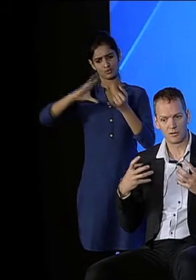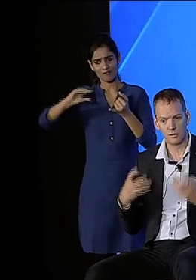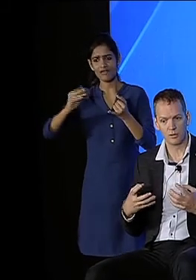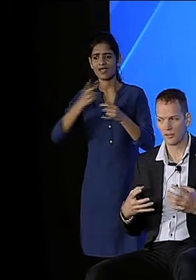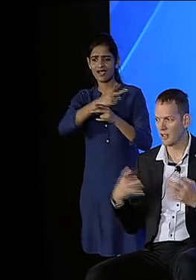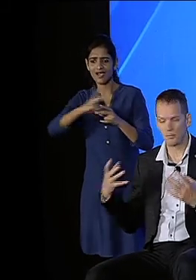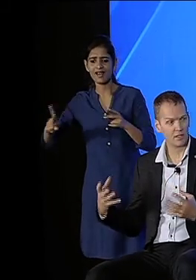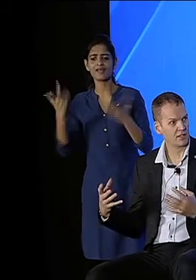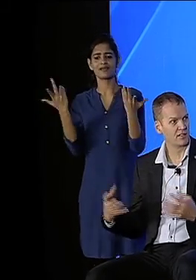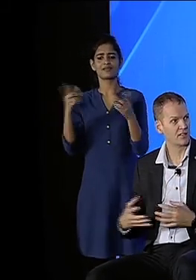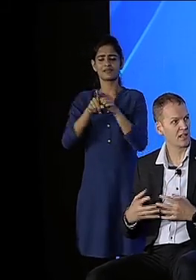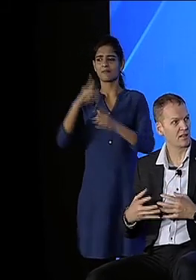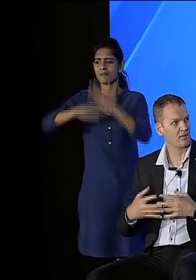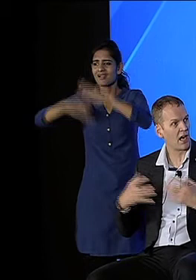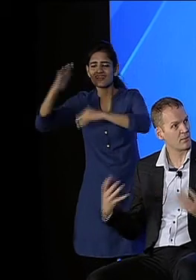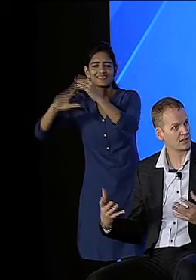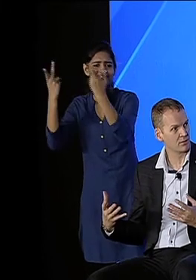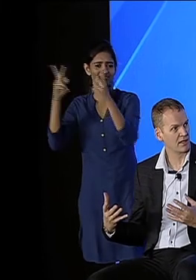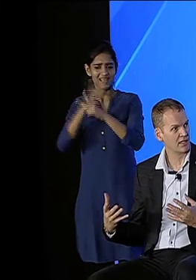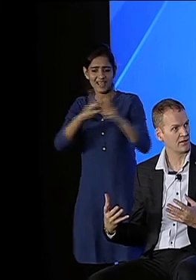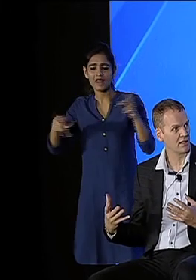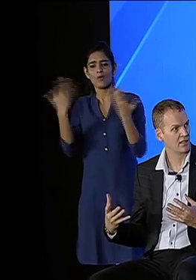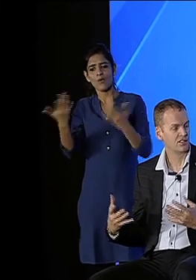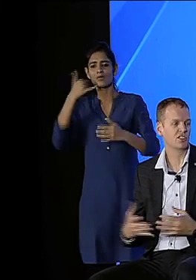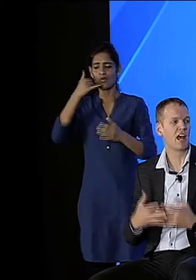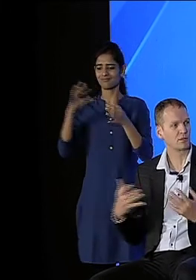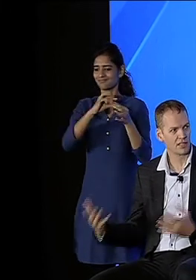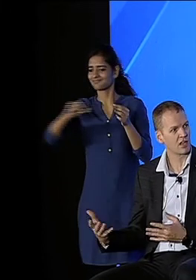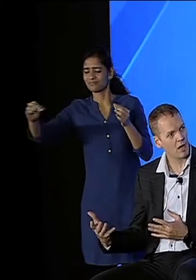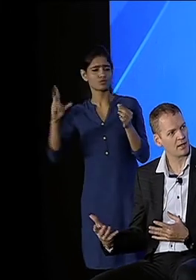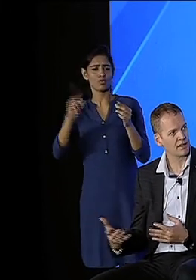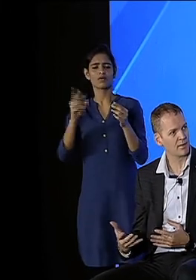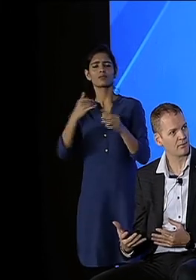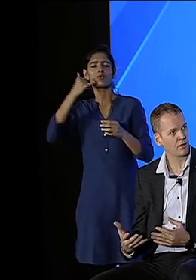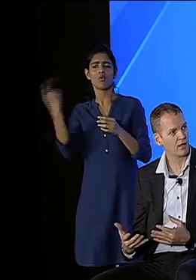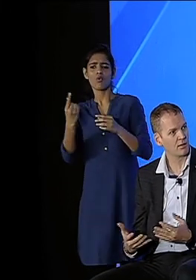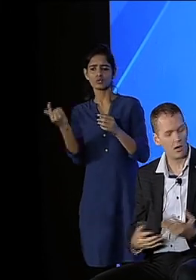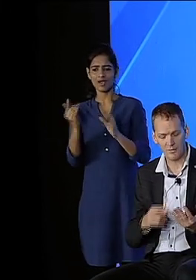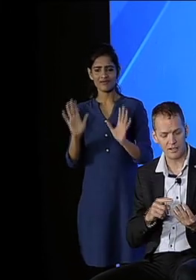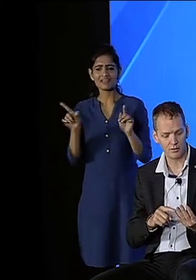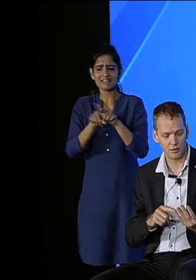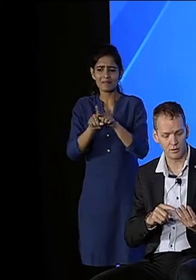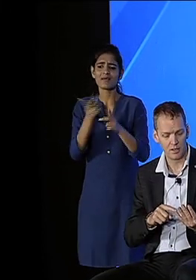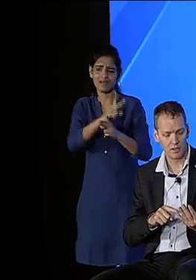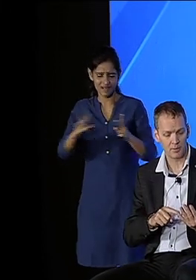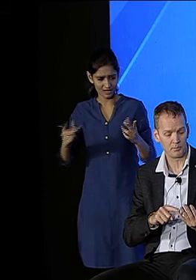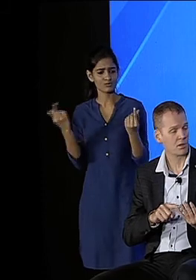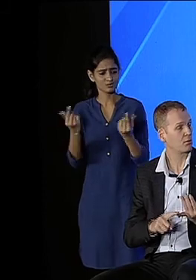the tools and the buildings and the environments that we live in just naturally accommodate them for it. And part of it is